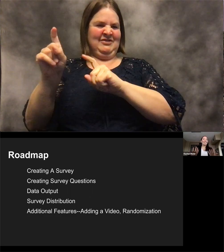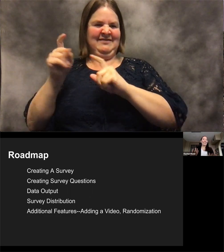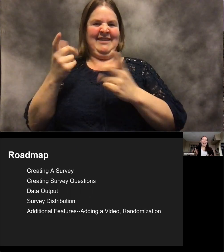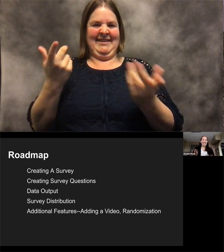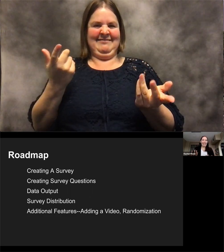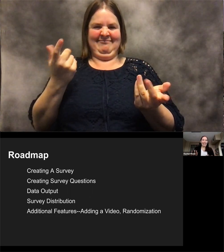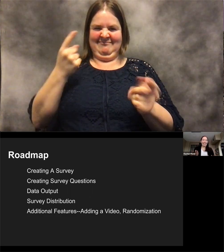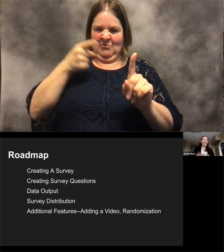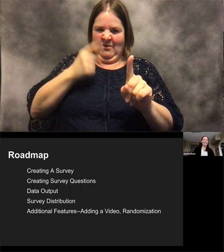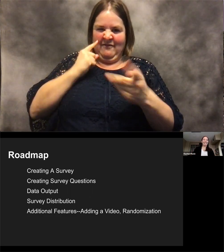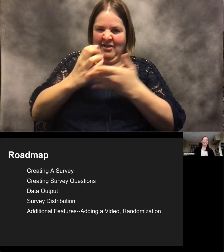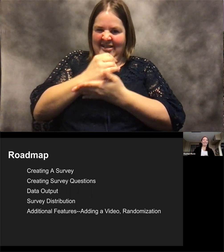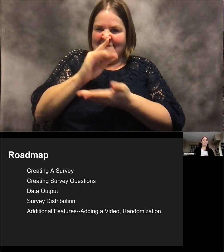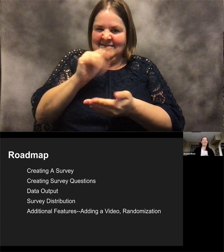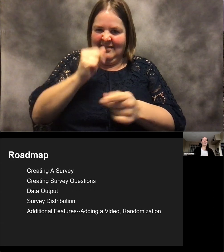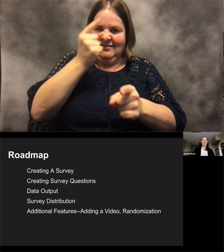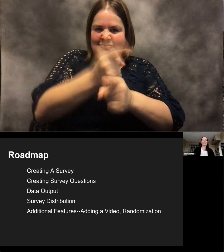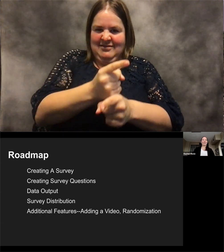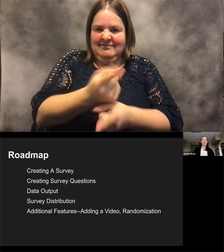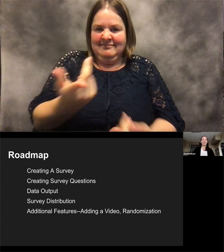not to get data?